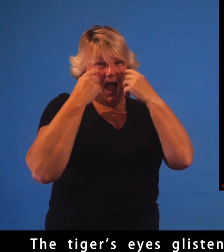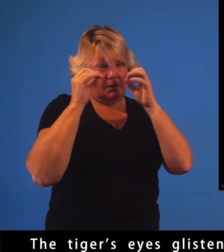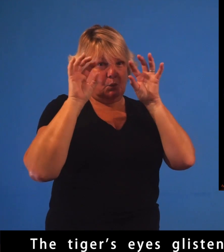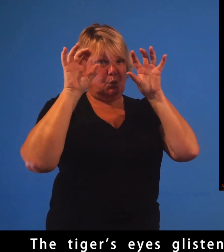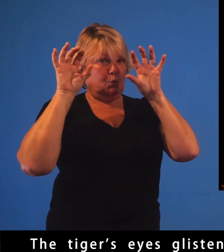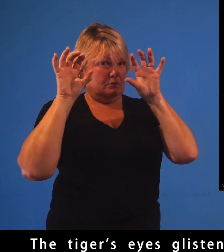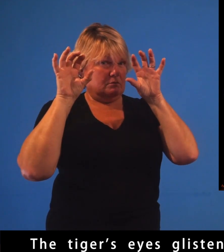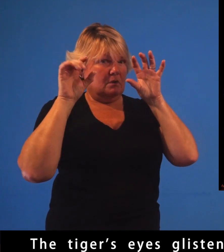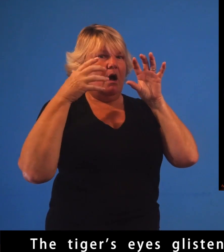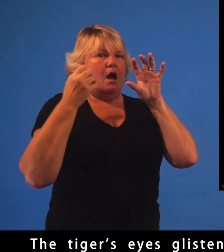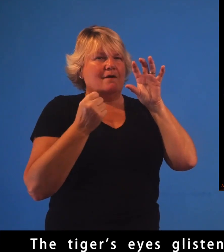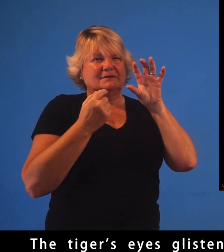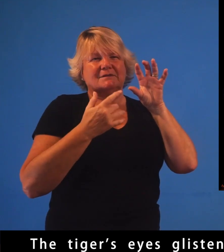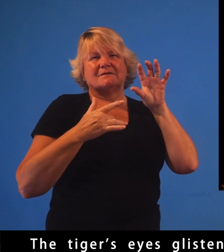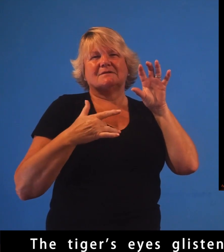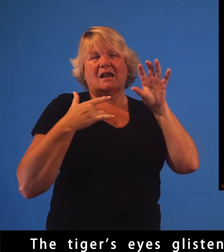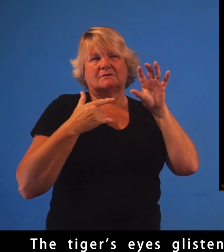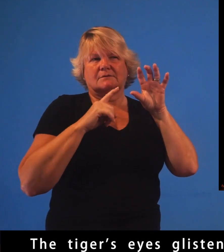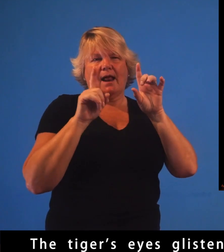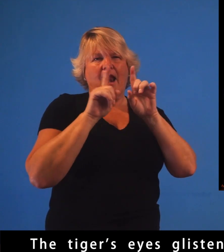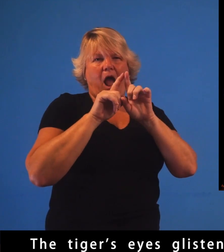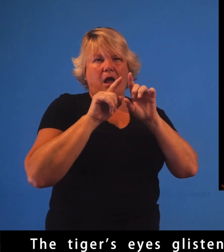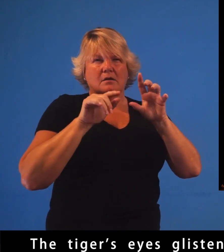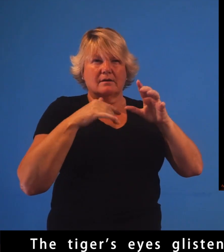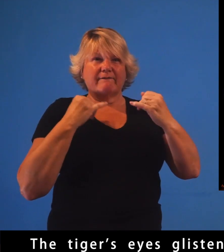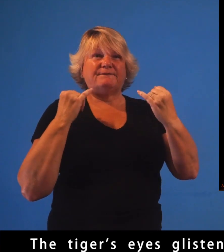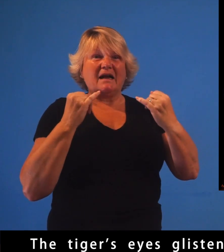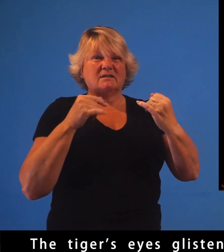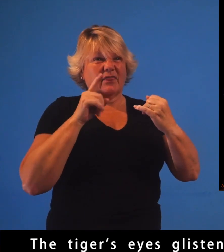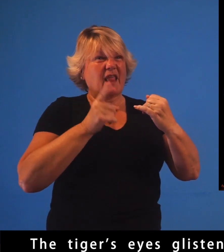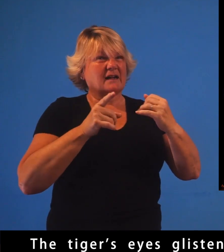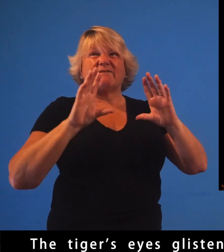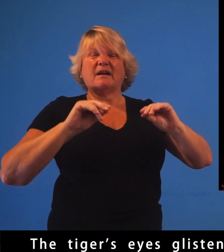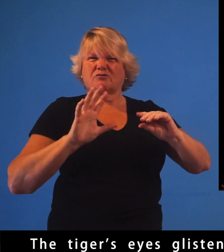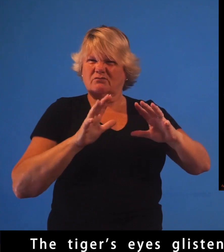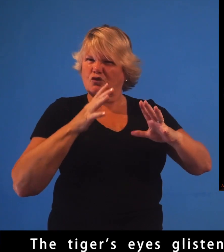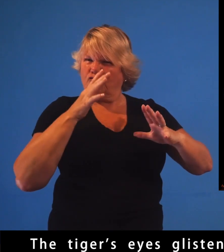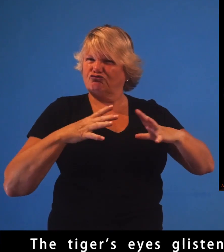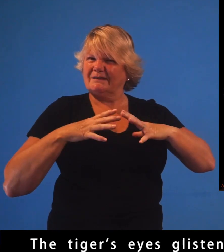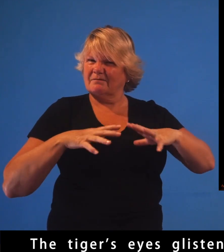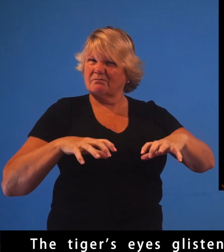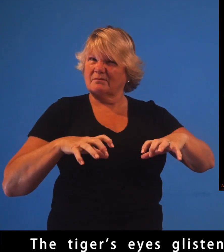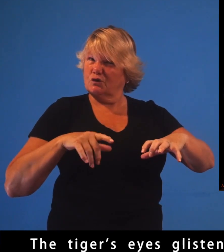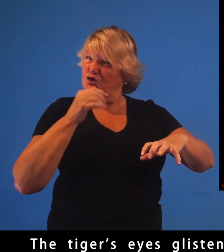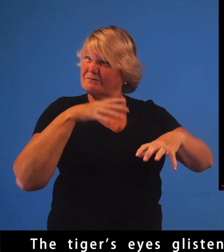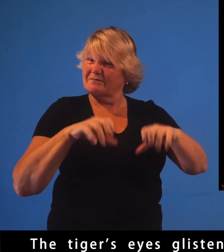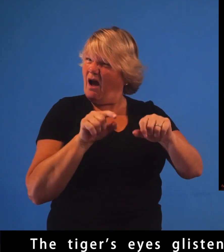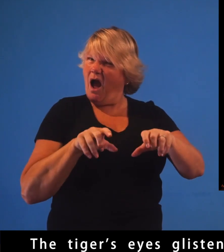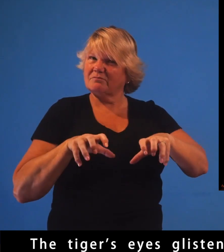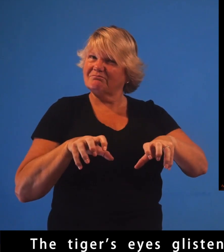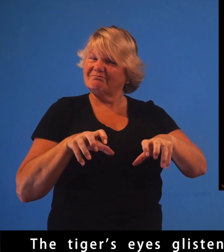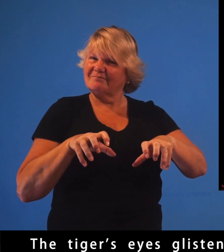The tiger's eyes glisten, and there's a sense that the fight is not yet over. Perhaps it has only